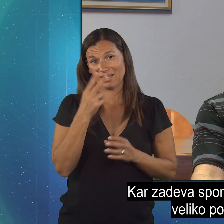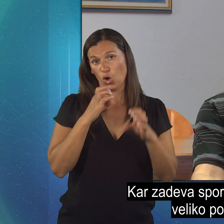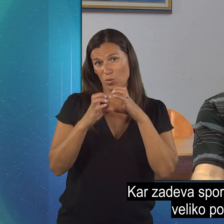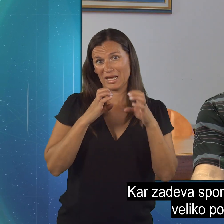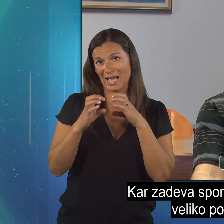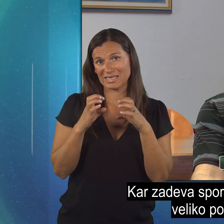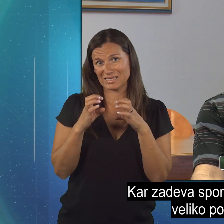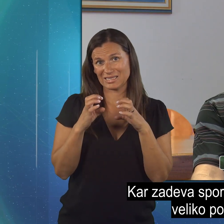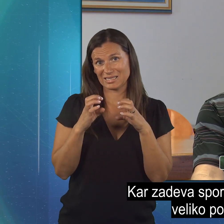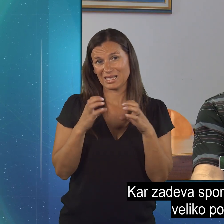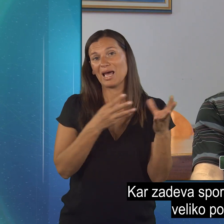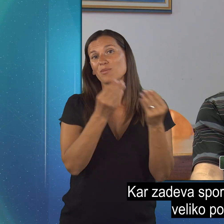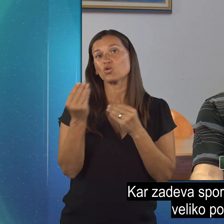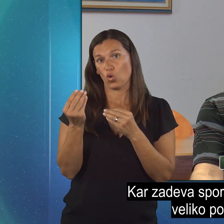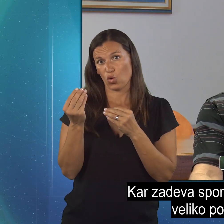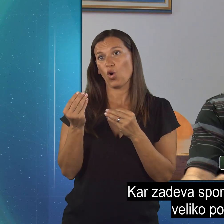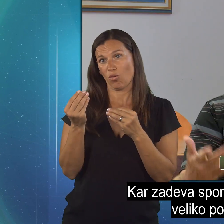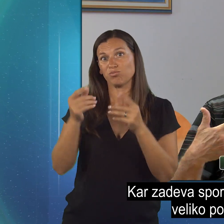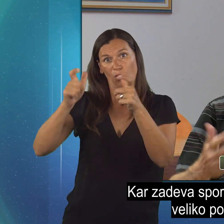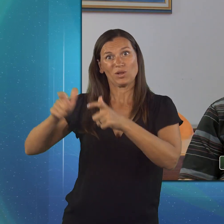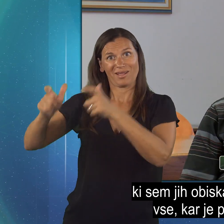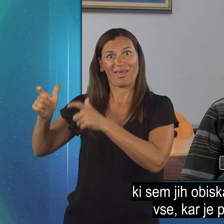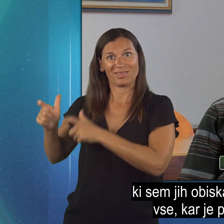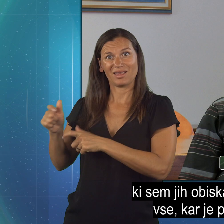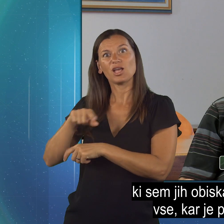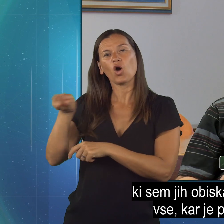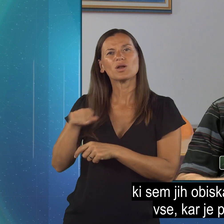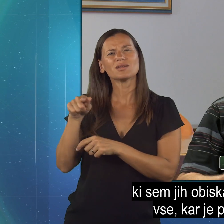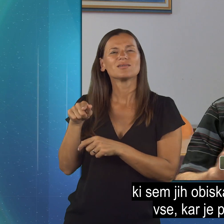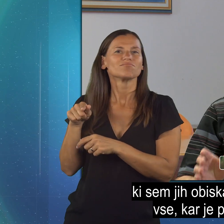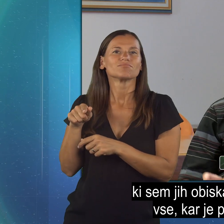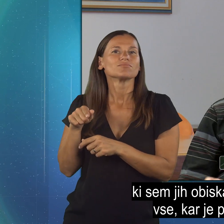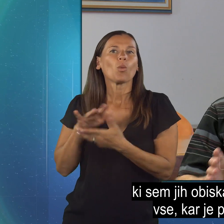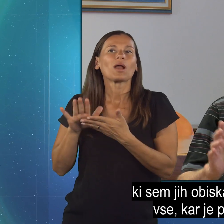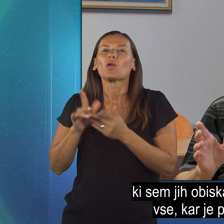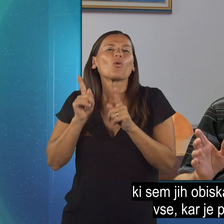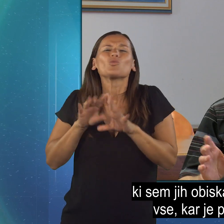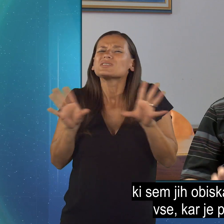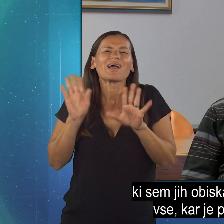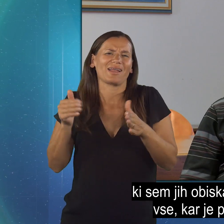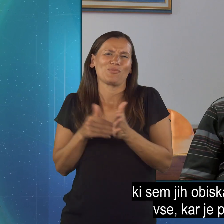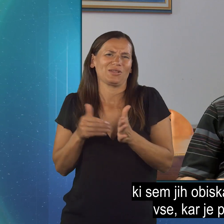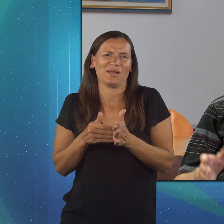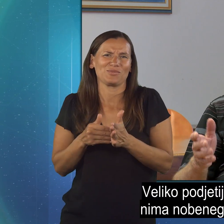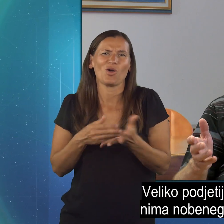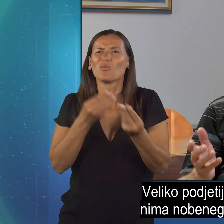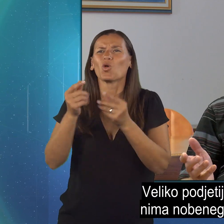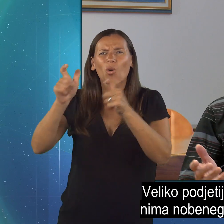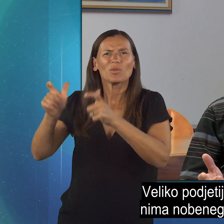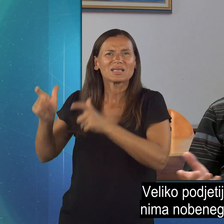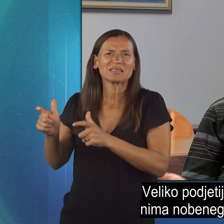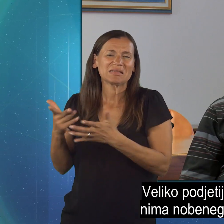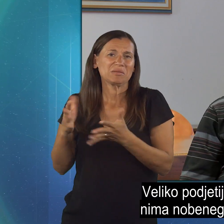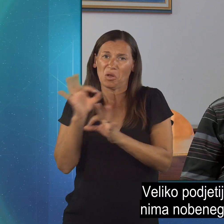As far as communication is concerned, many of the businesses that I've visited, they use whatever necessary.